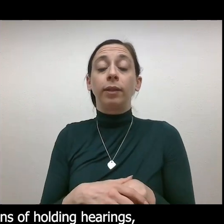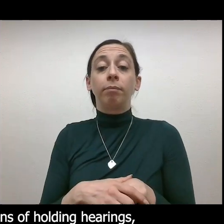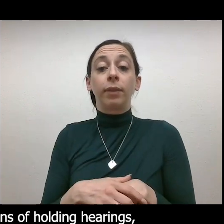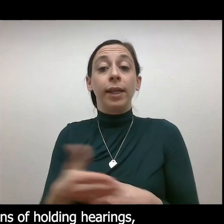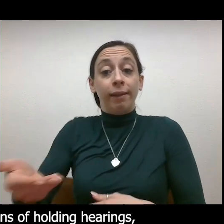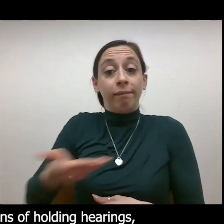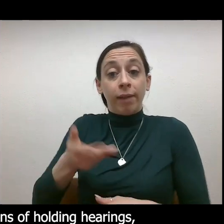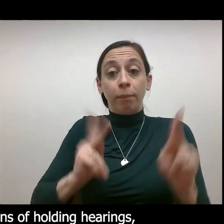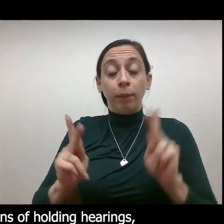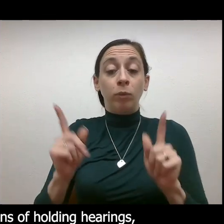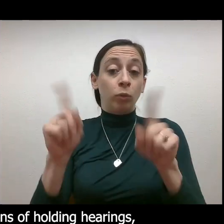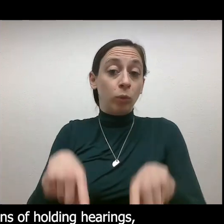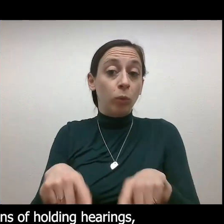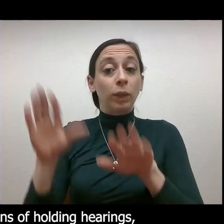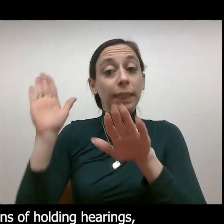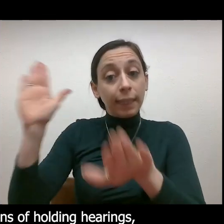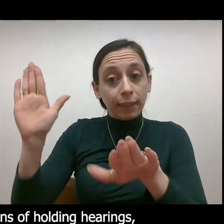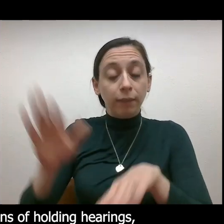bill.